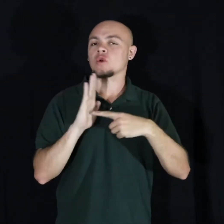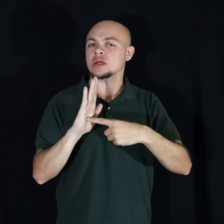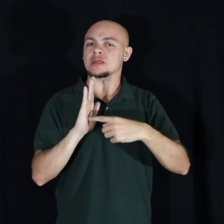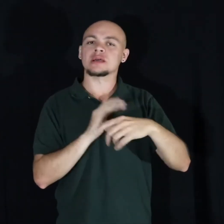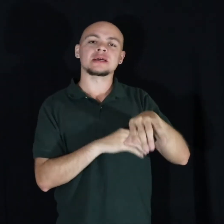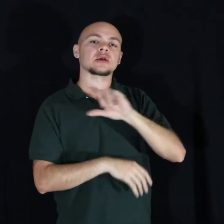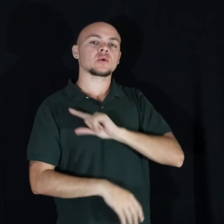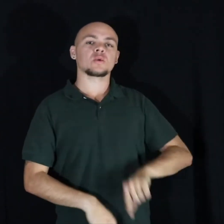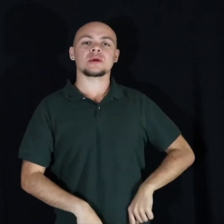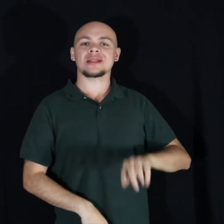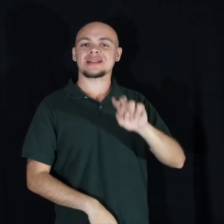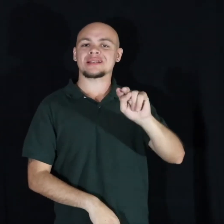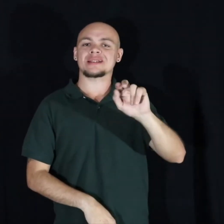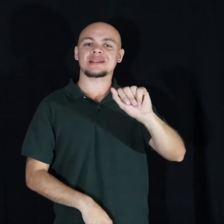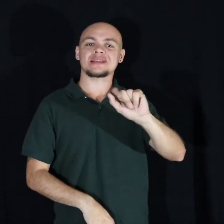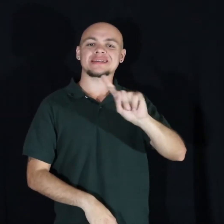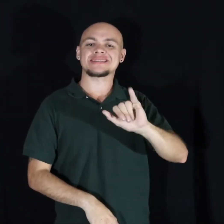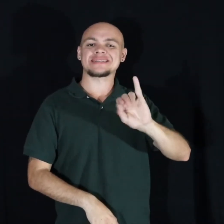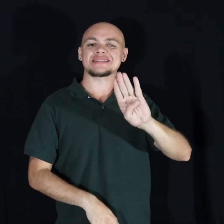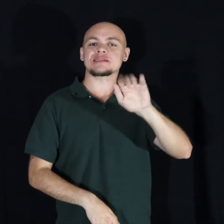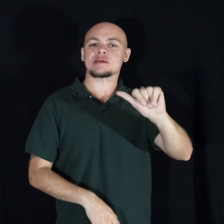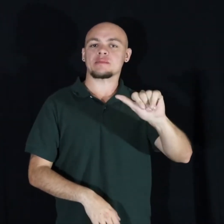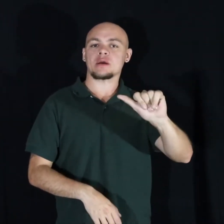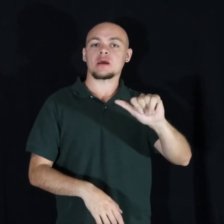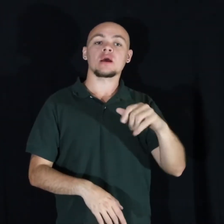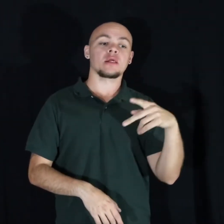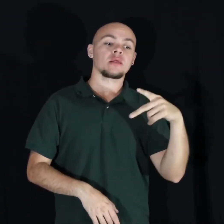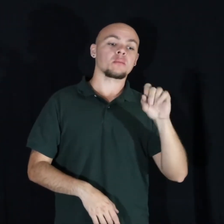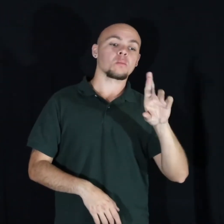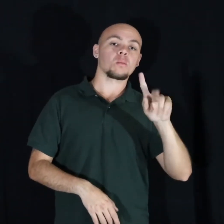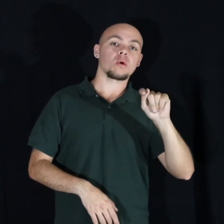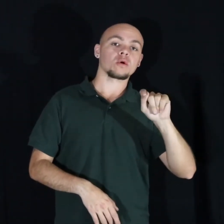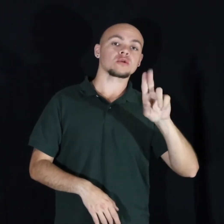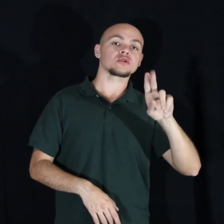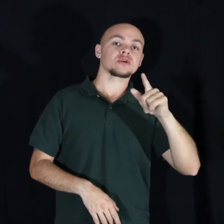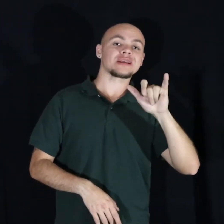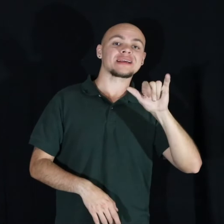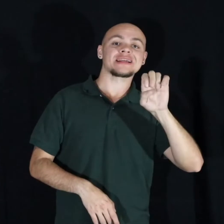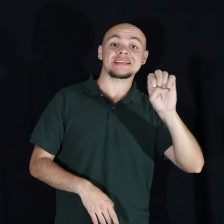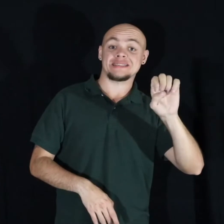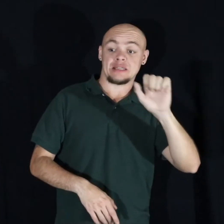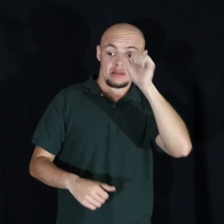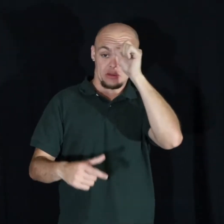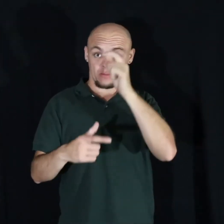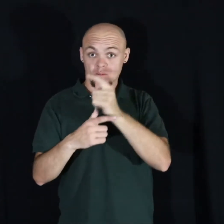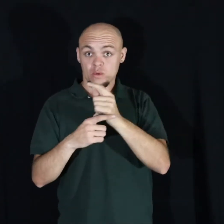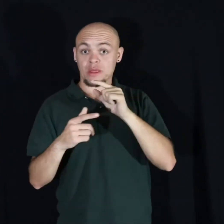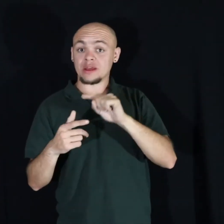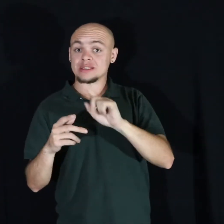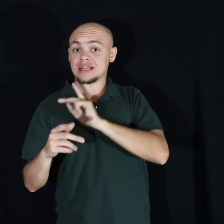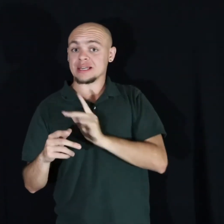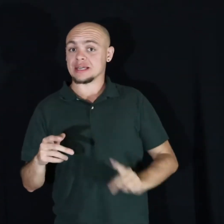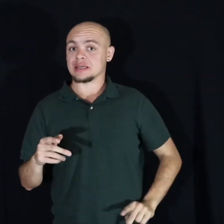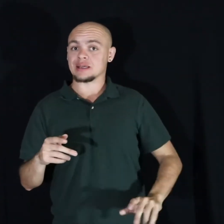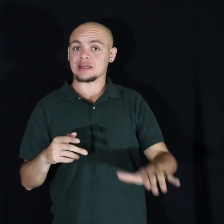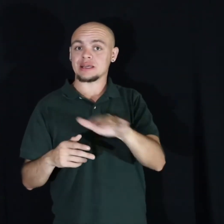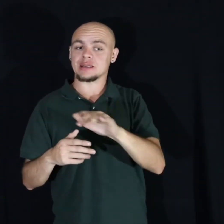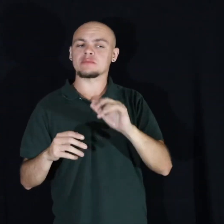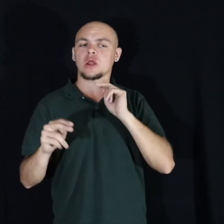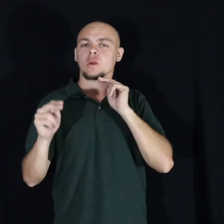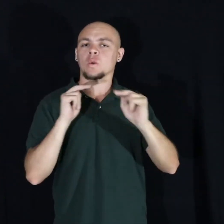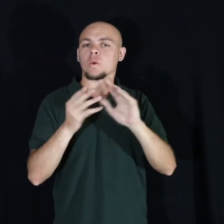Nzinga negotiated harmony amongst the Portuguese and her brother's kingdom despite having to suffer the loss of